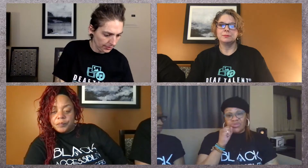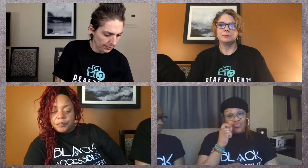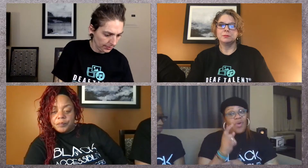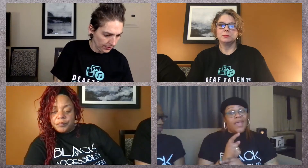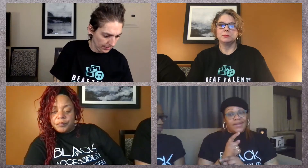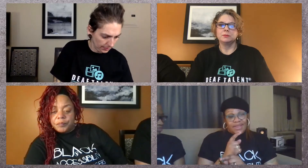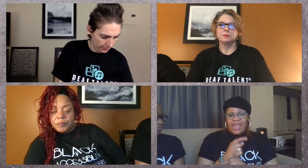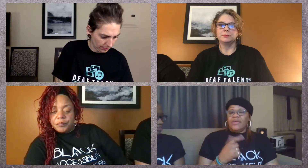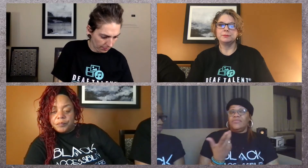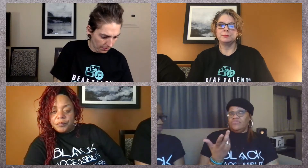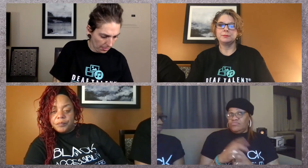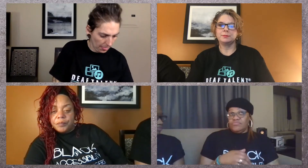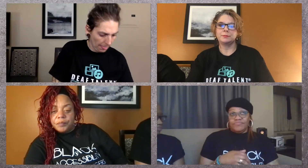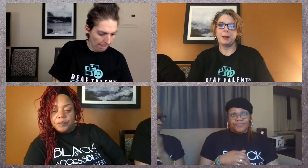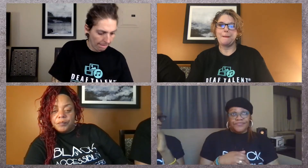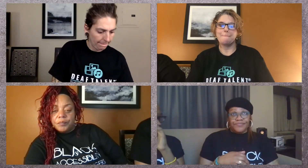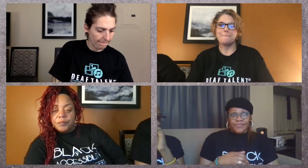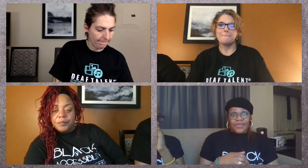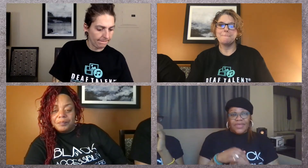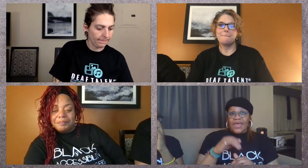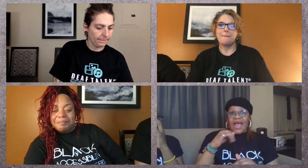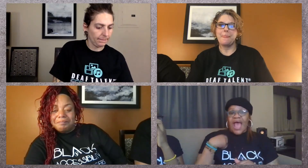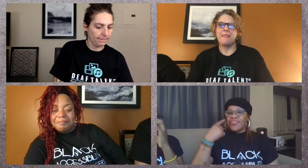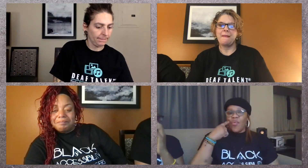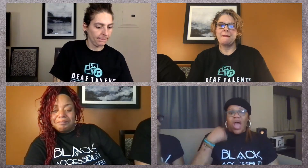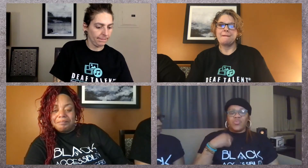Rose is right. Rose is exactly right.